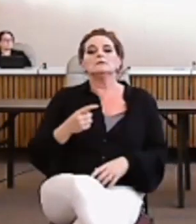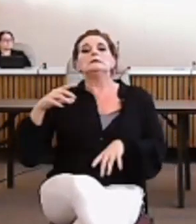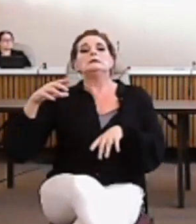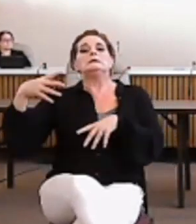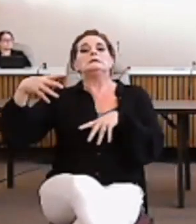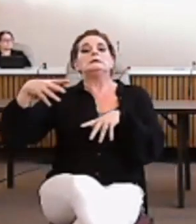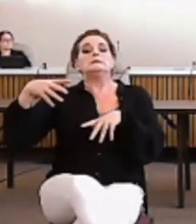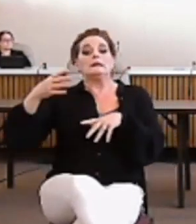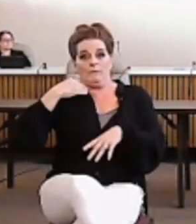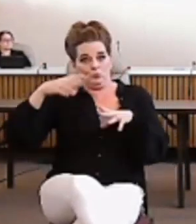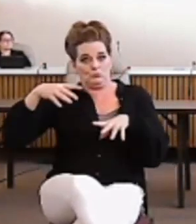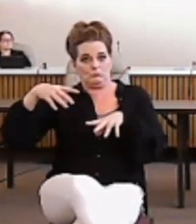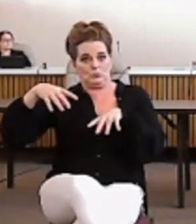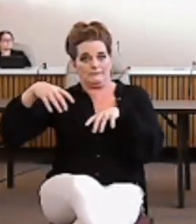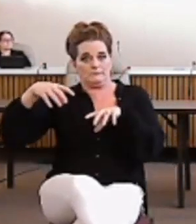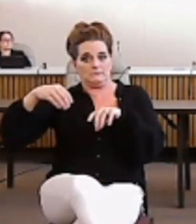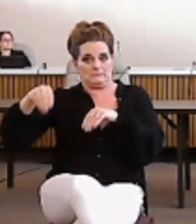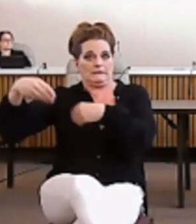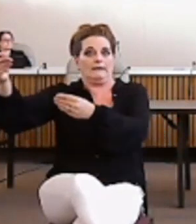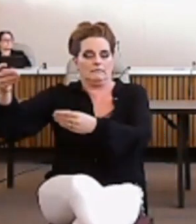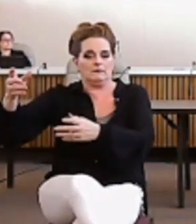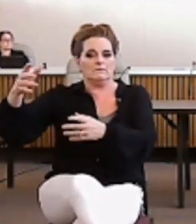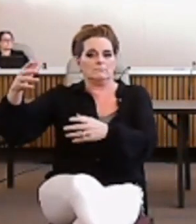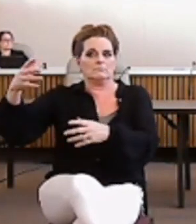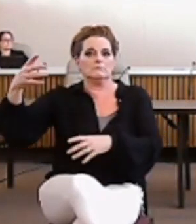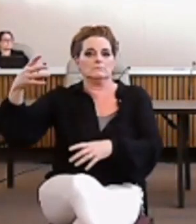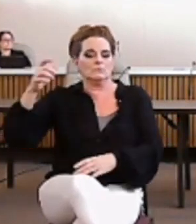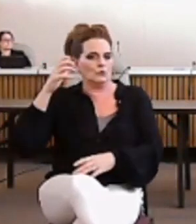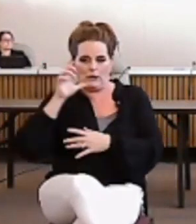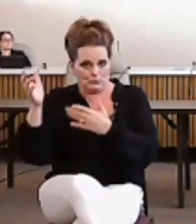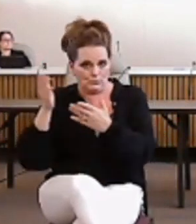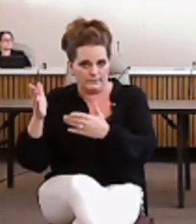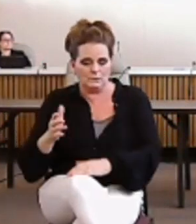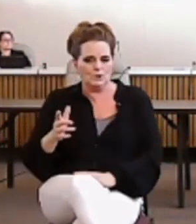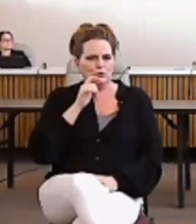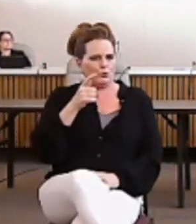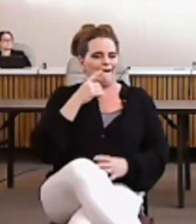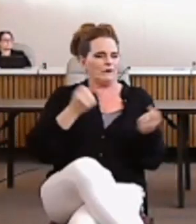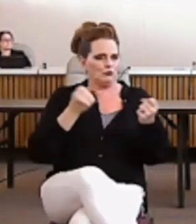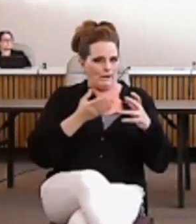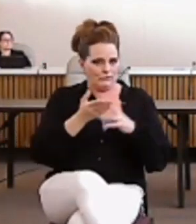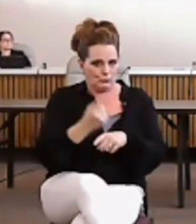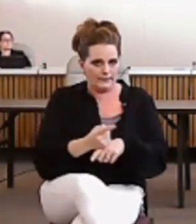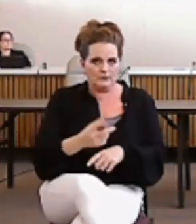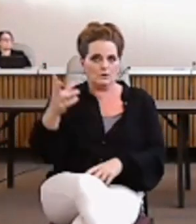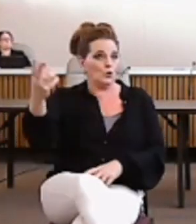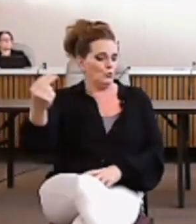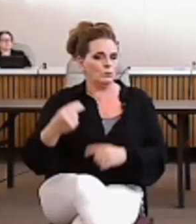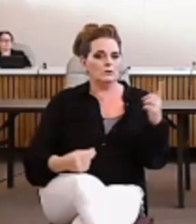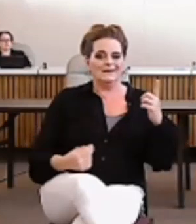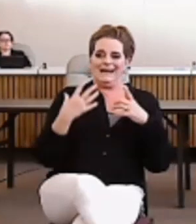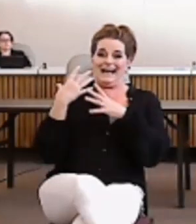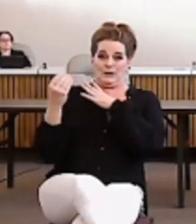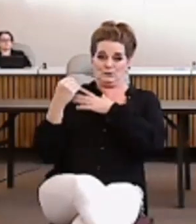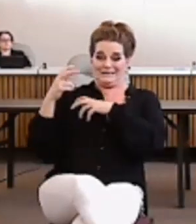service, Yes. yes. Yes. yeah. No drive-through, right? No, Outdoor seating,